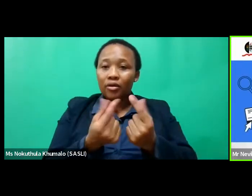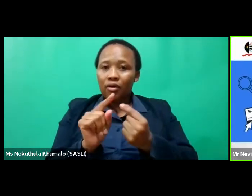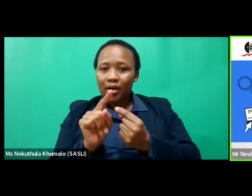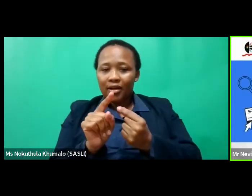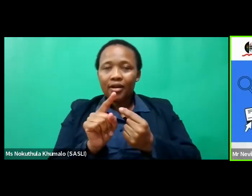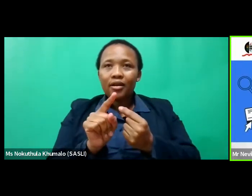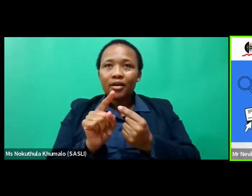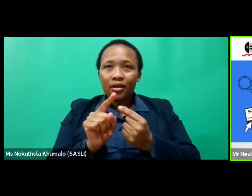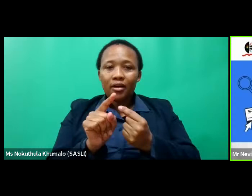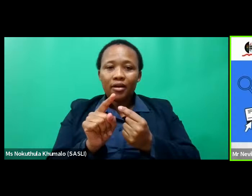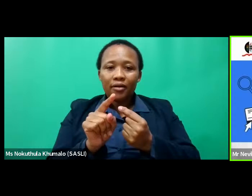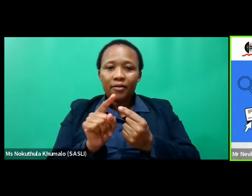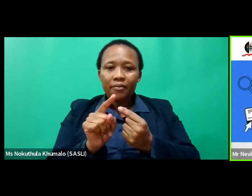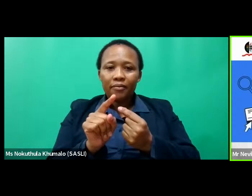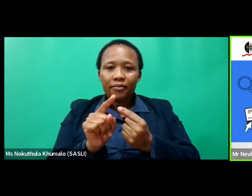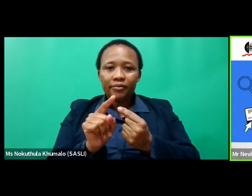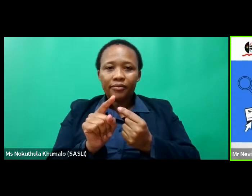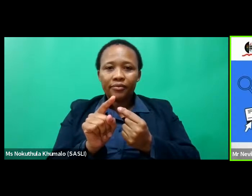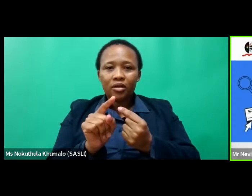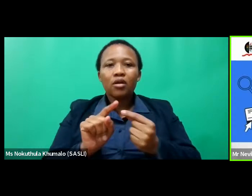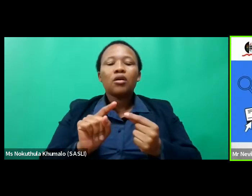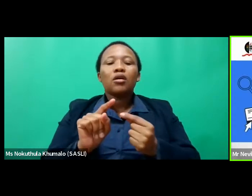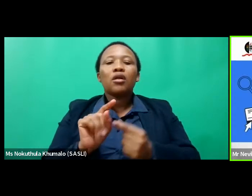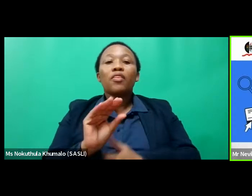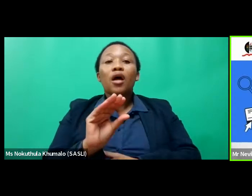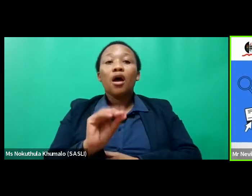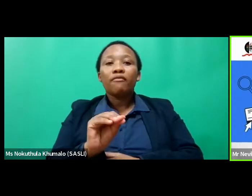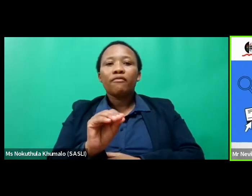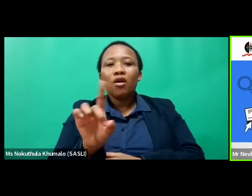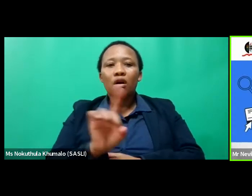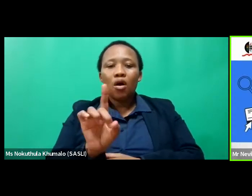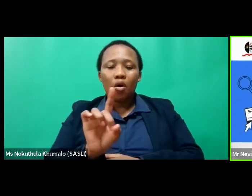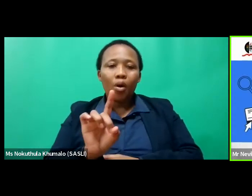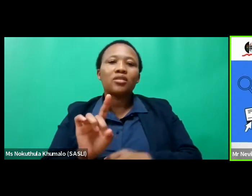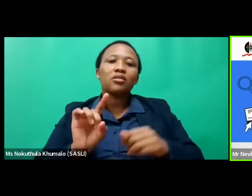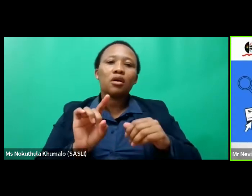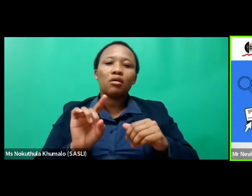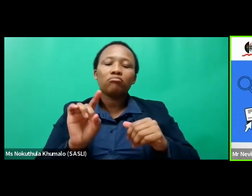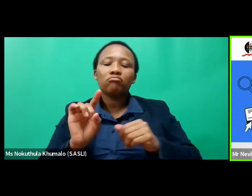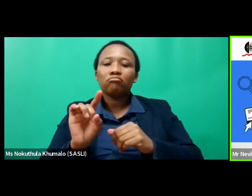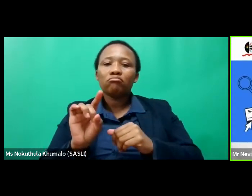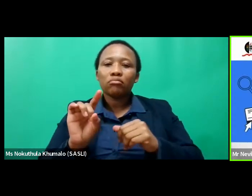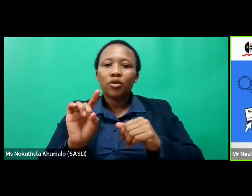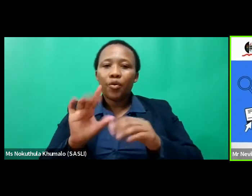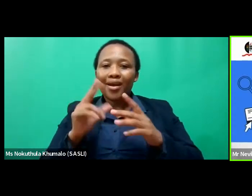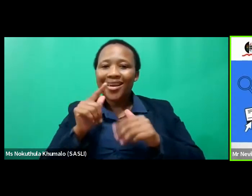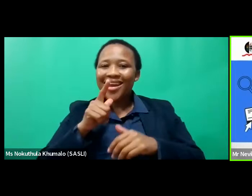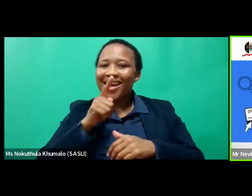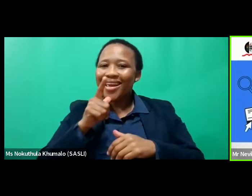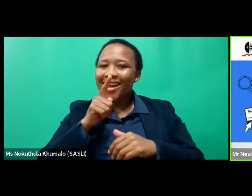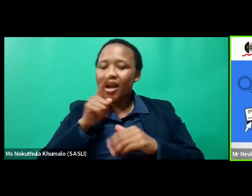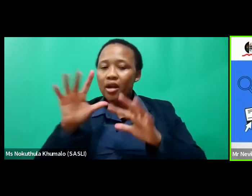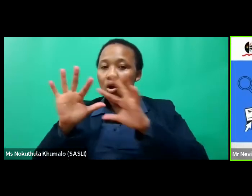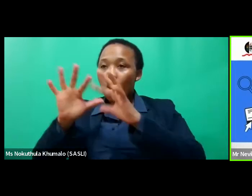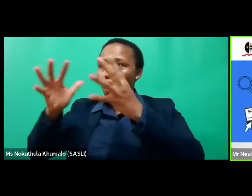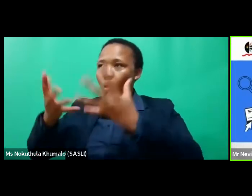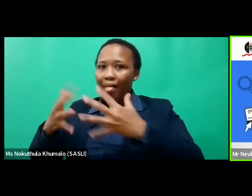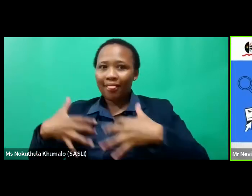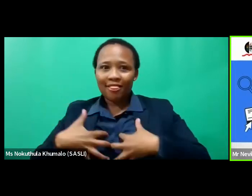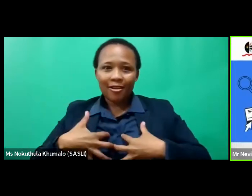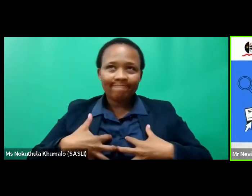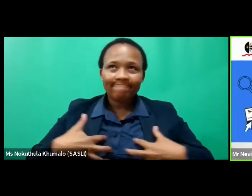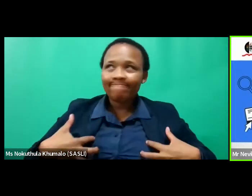to be in the absolute control of the hearing world. So devastating were the resolutions of the